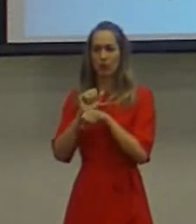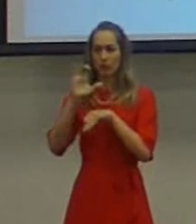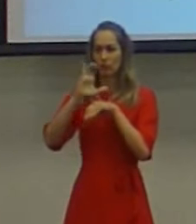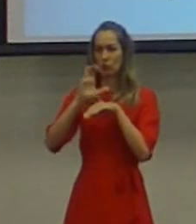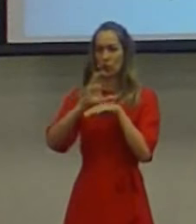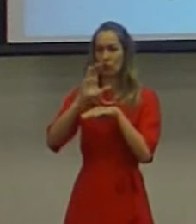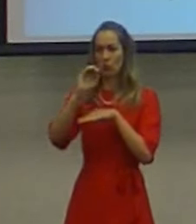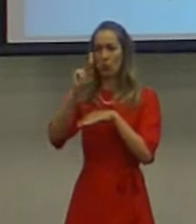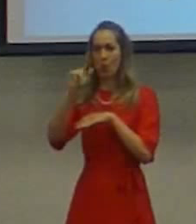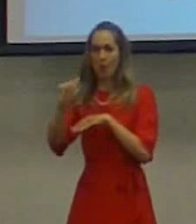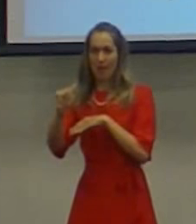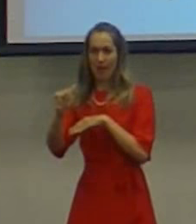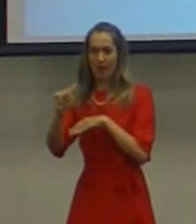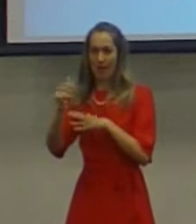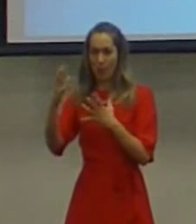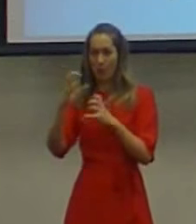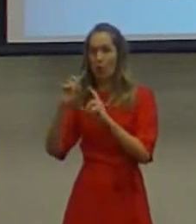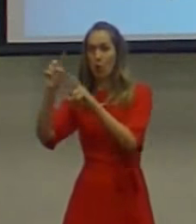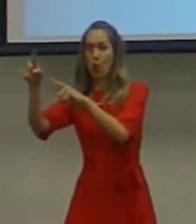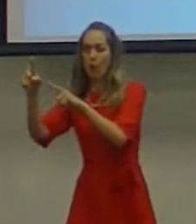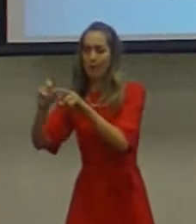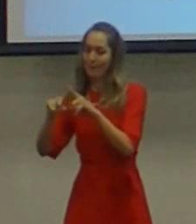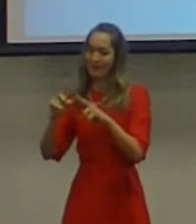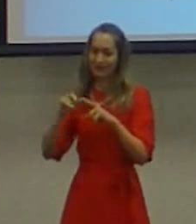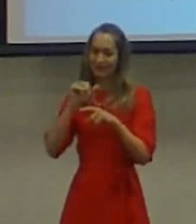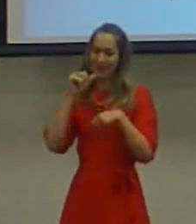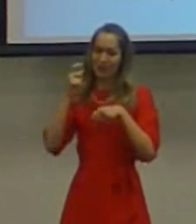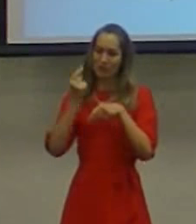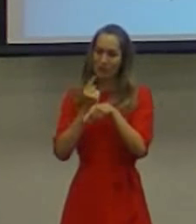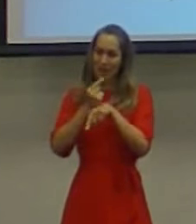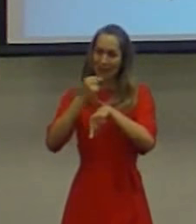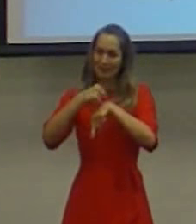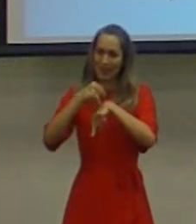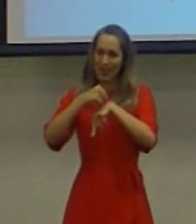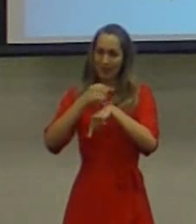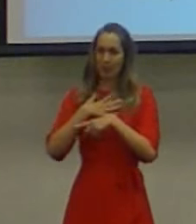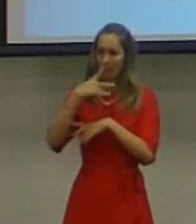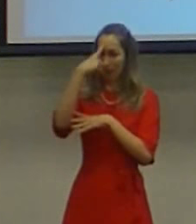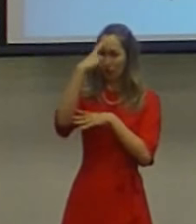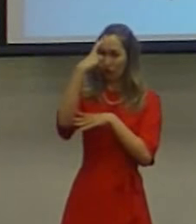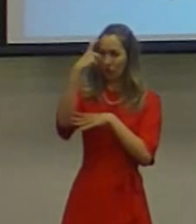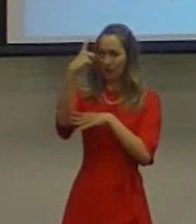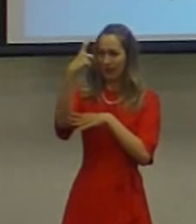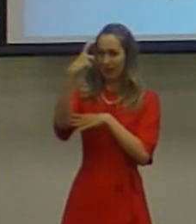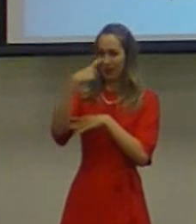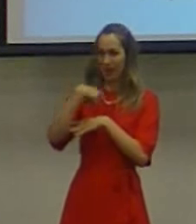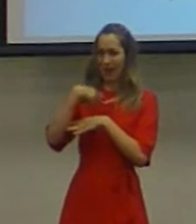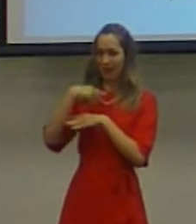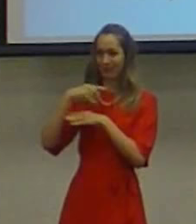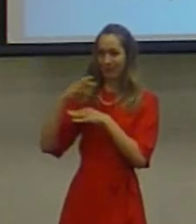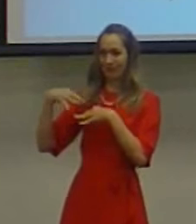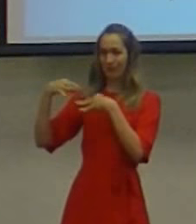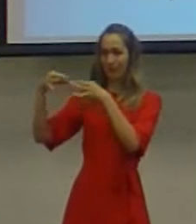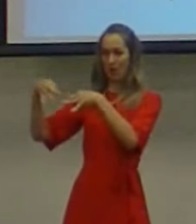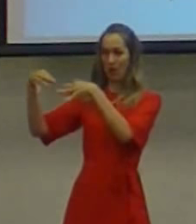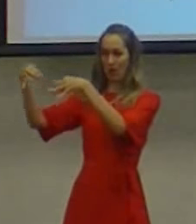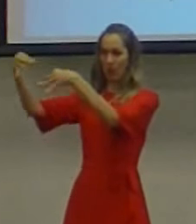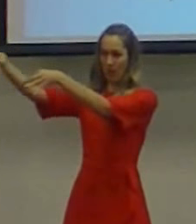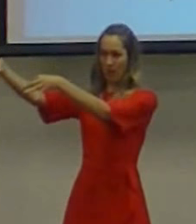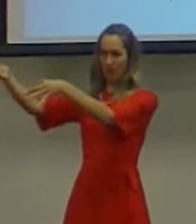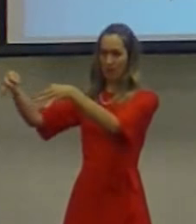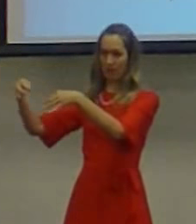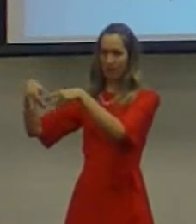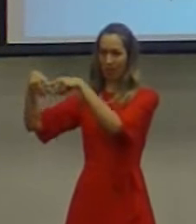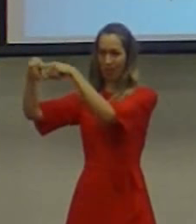the timing wasn't right. And I actually put that dream on the shelf. And about 8 years ago, actually, Truett and I